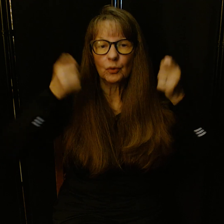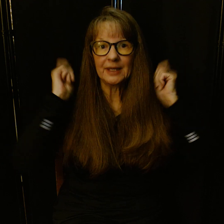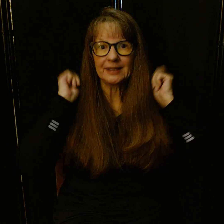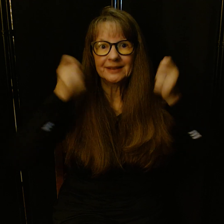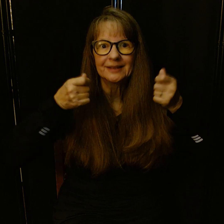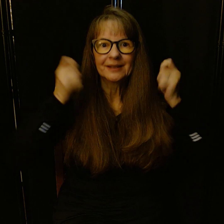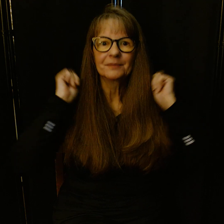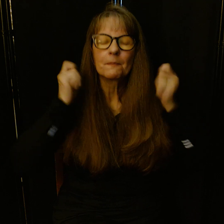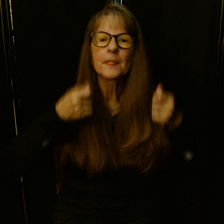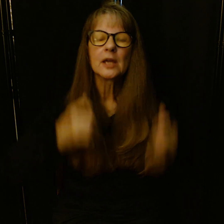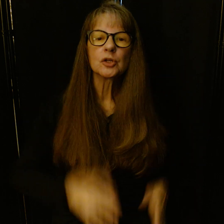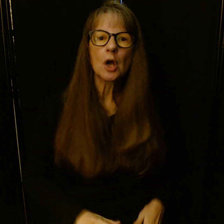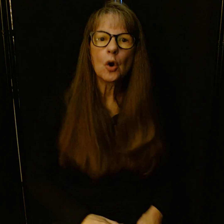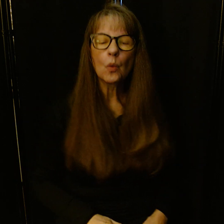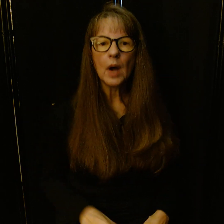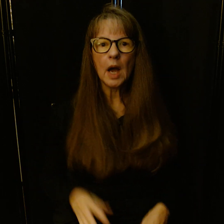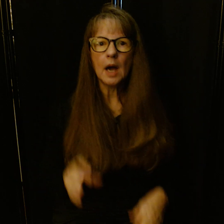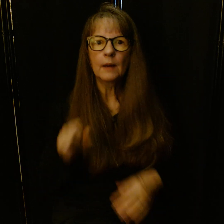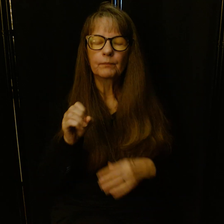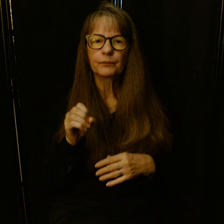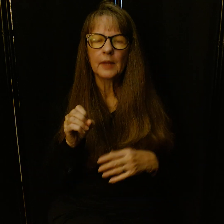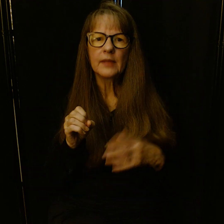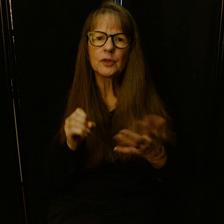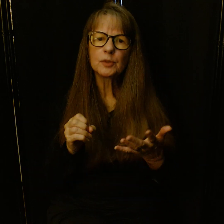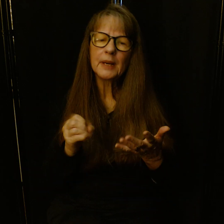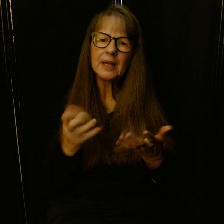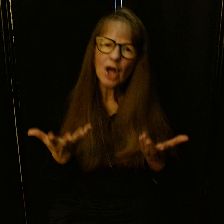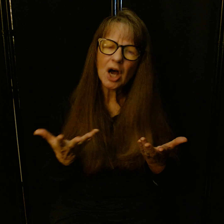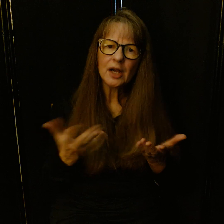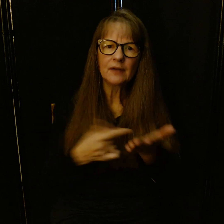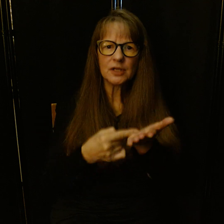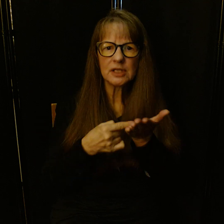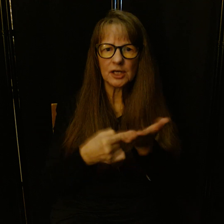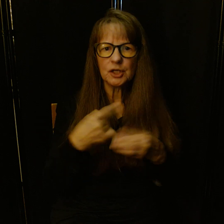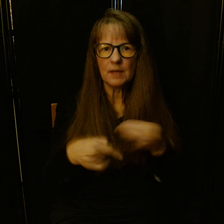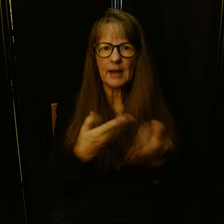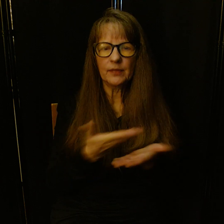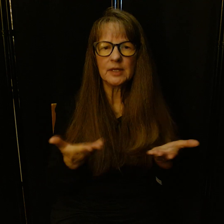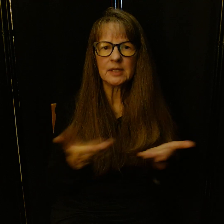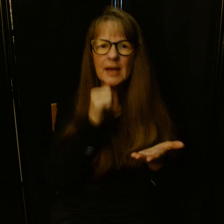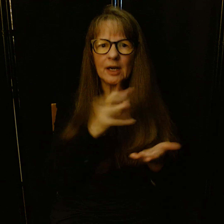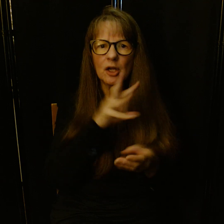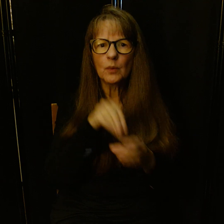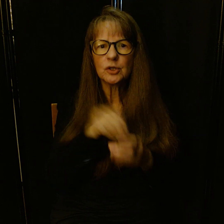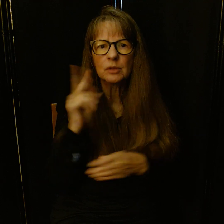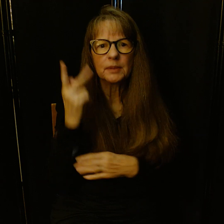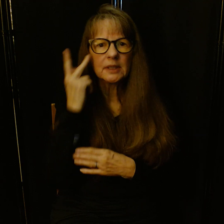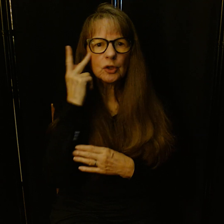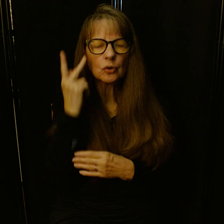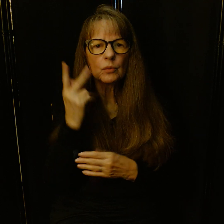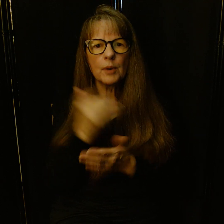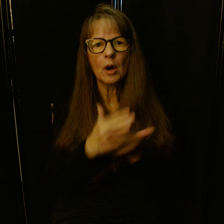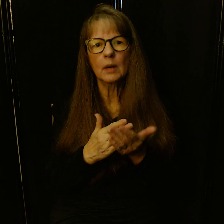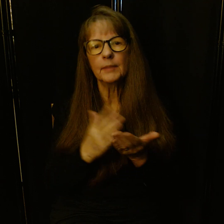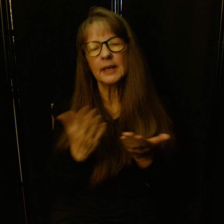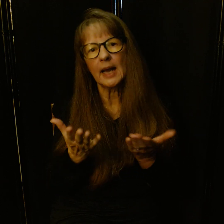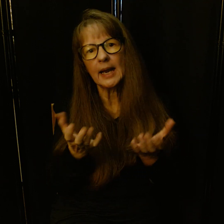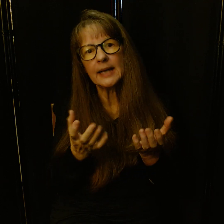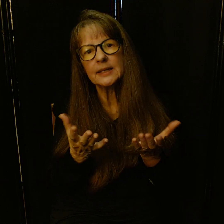Greenland. So there's been a lot of discussion about this. I'm not going to go into the political part, but I did want